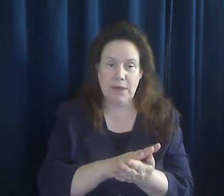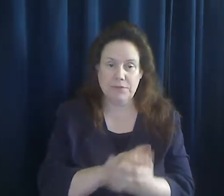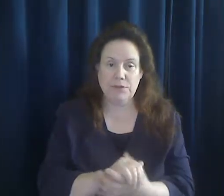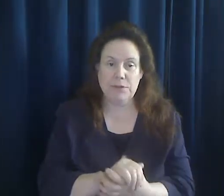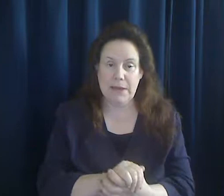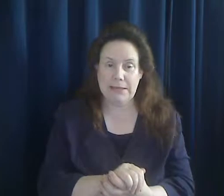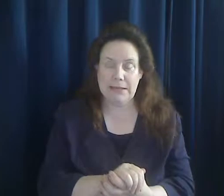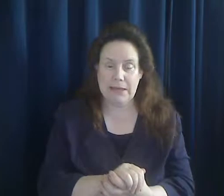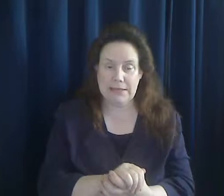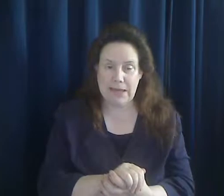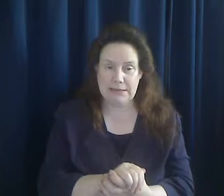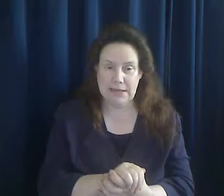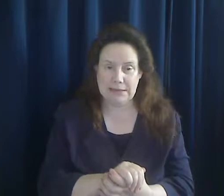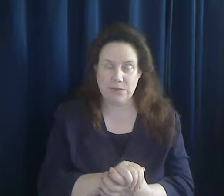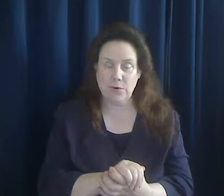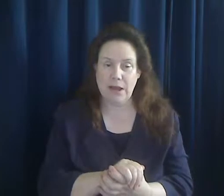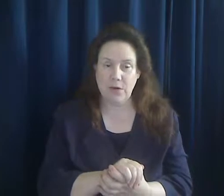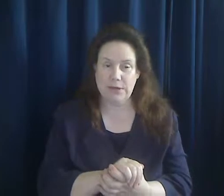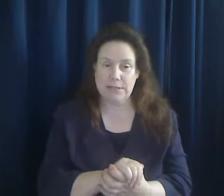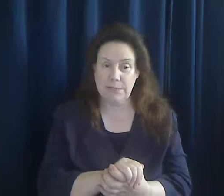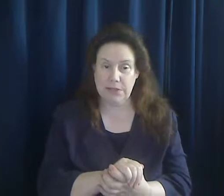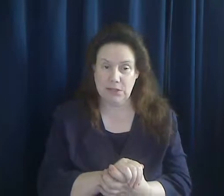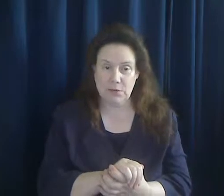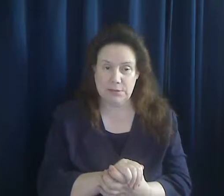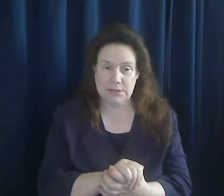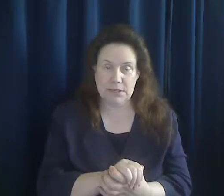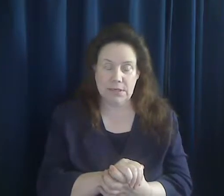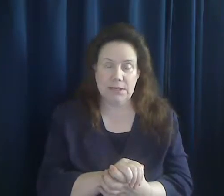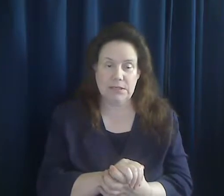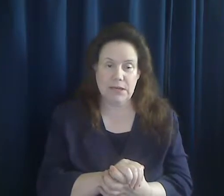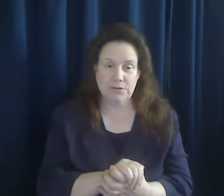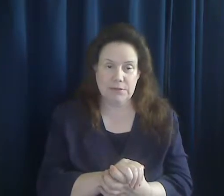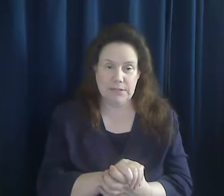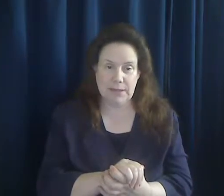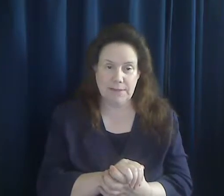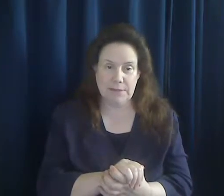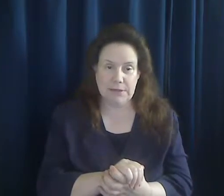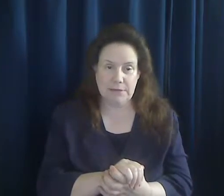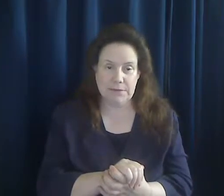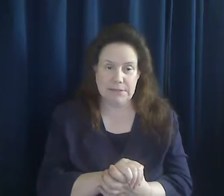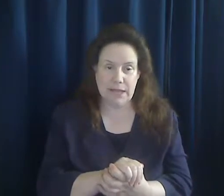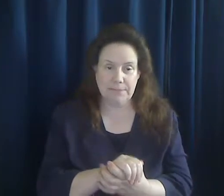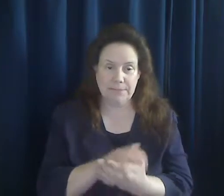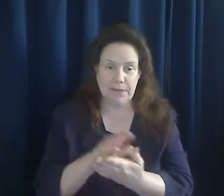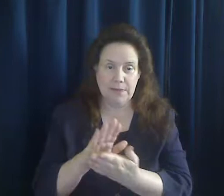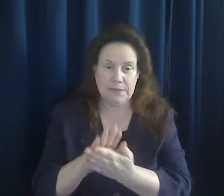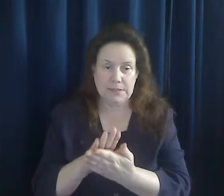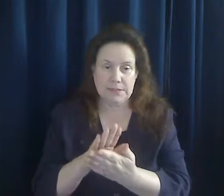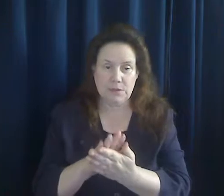have to depend on context or how it is being used to understand the meaning of the sign. This is